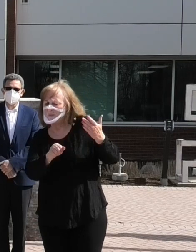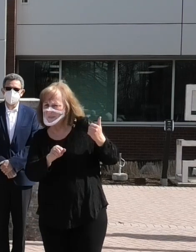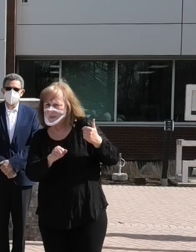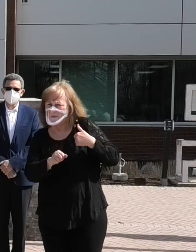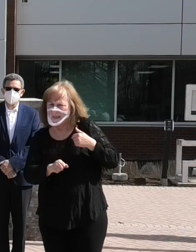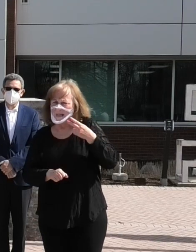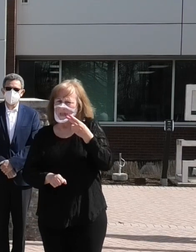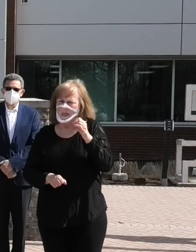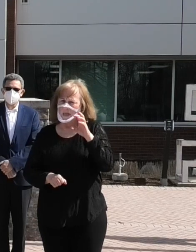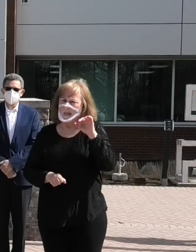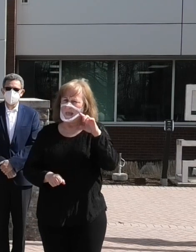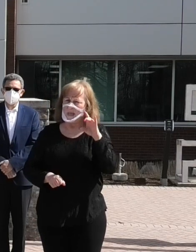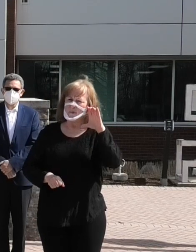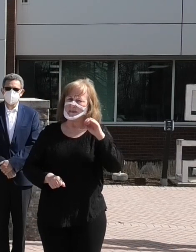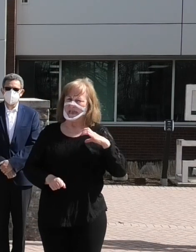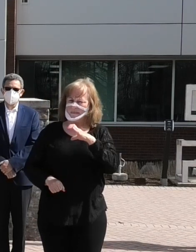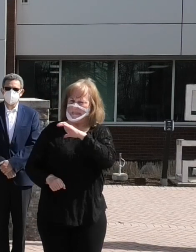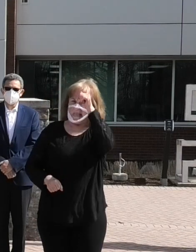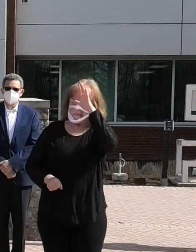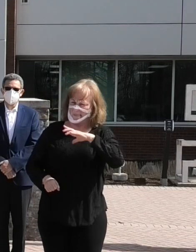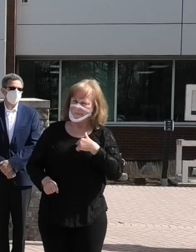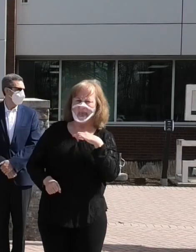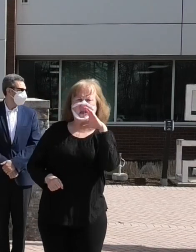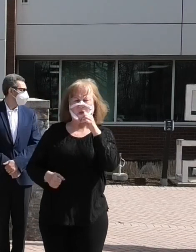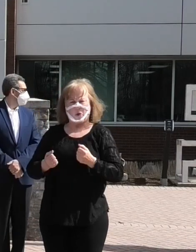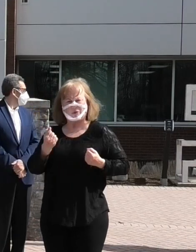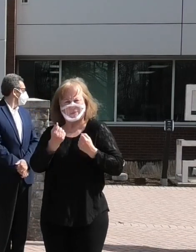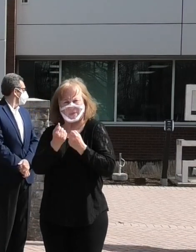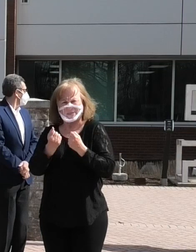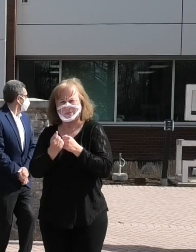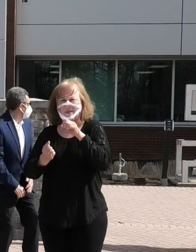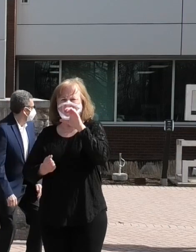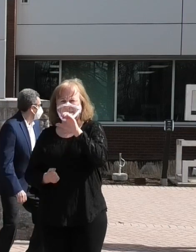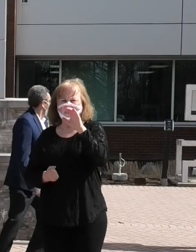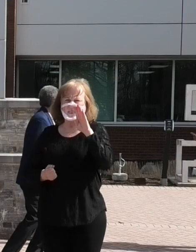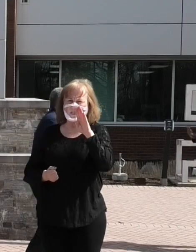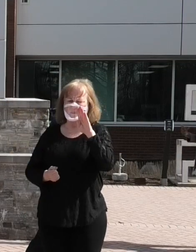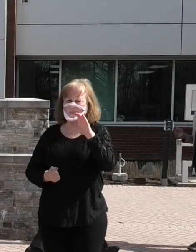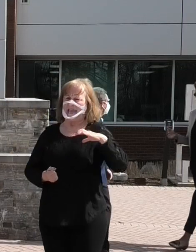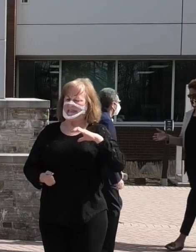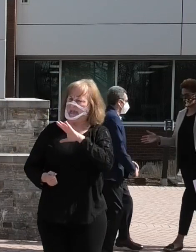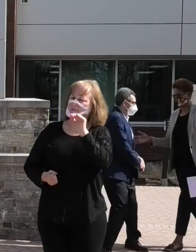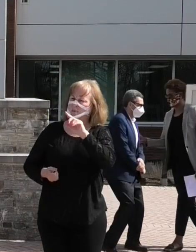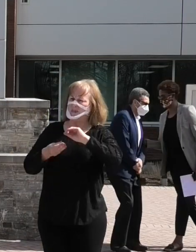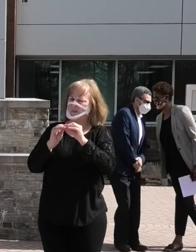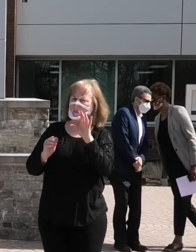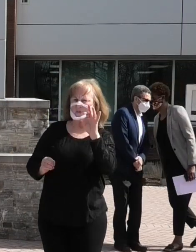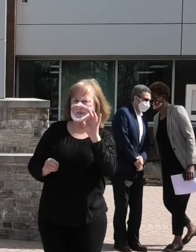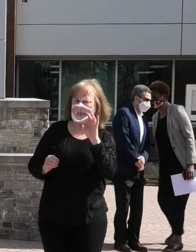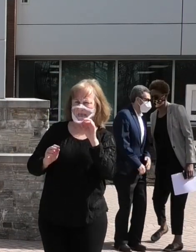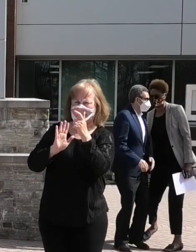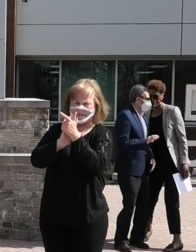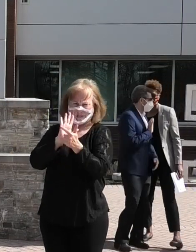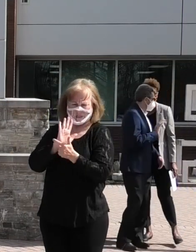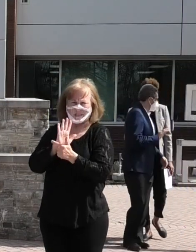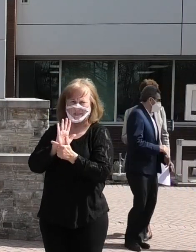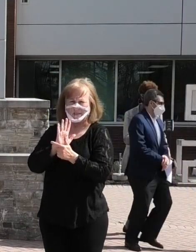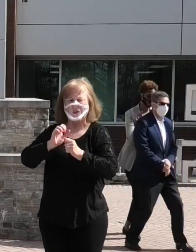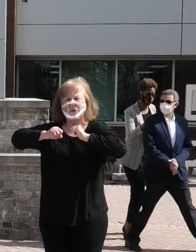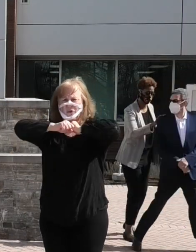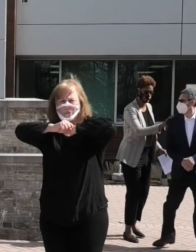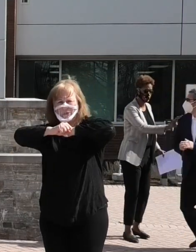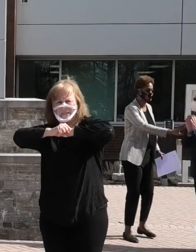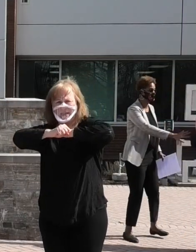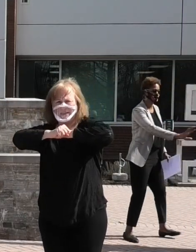County councilman, I co-sponsored CB9 or Council Bill 9 legislation that would